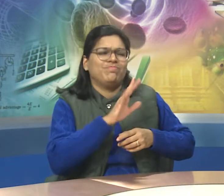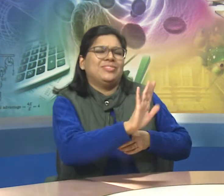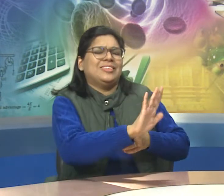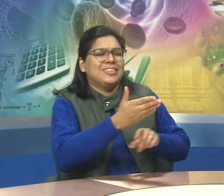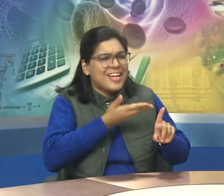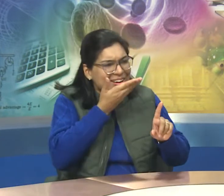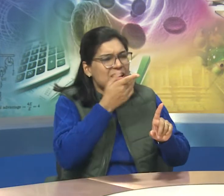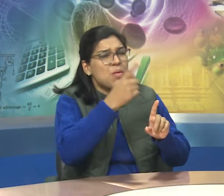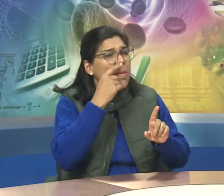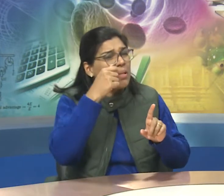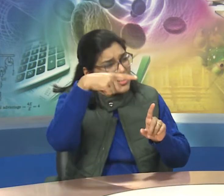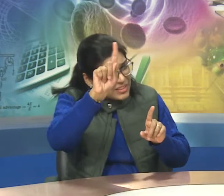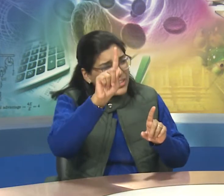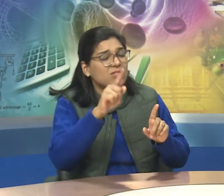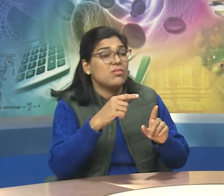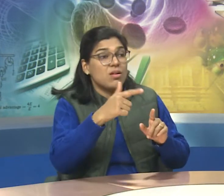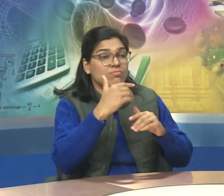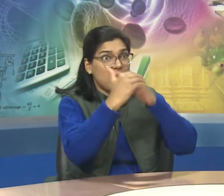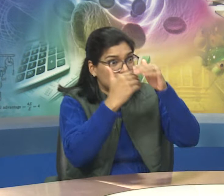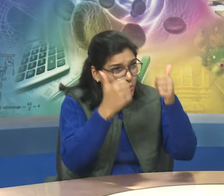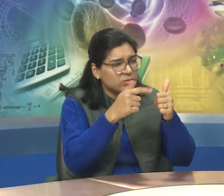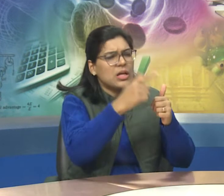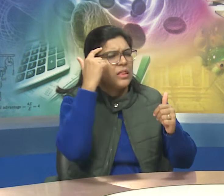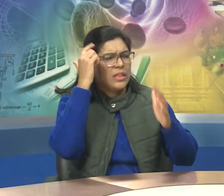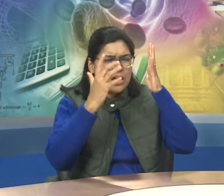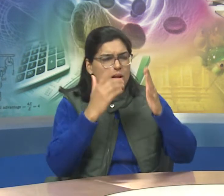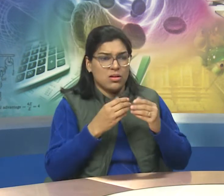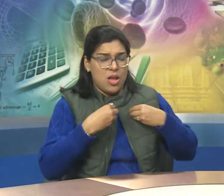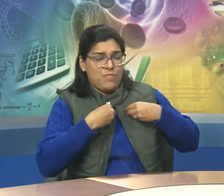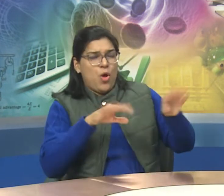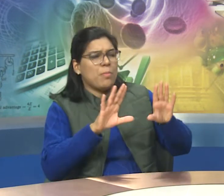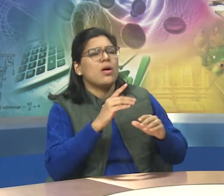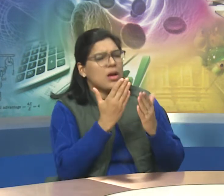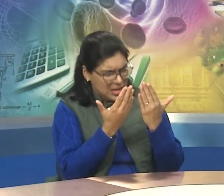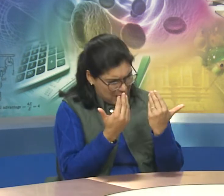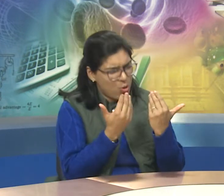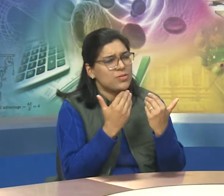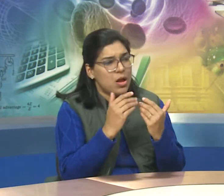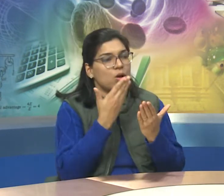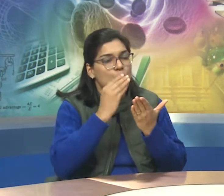It is better to share a problem and find